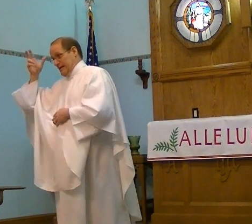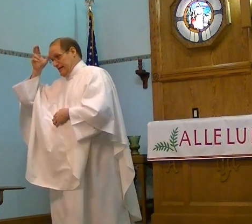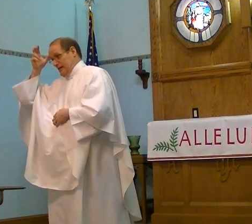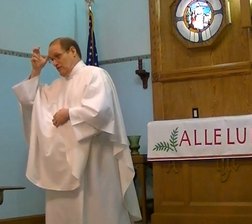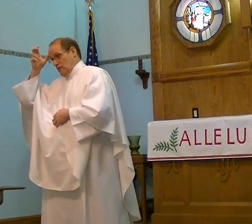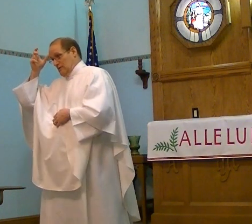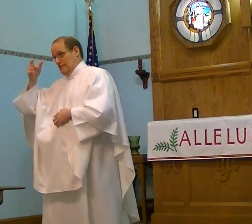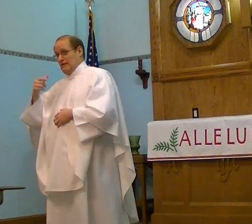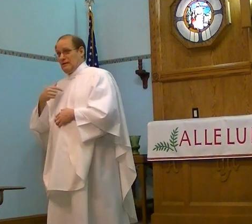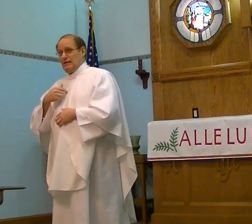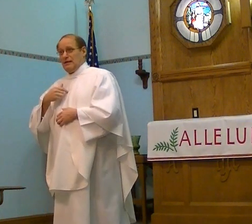devil.